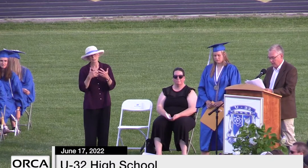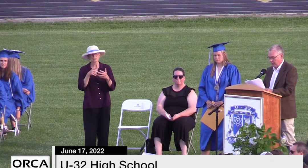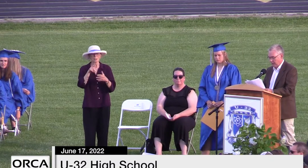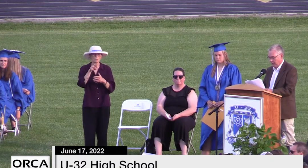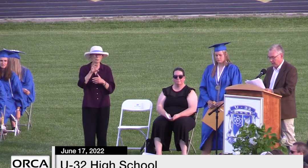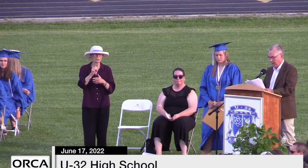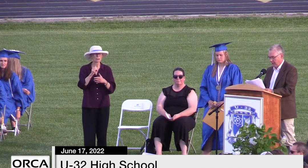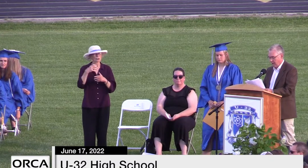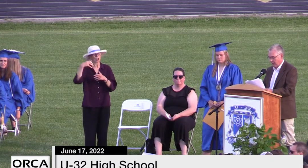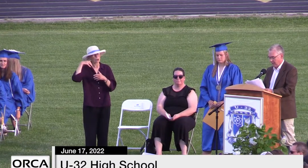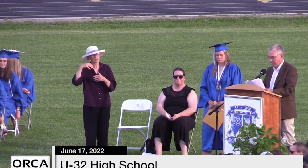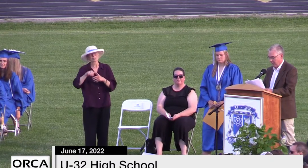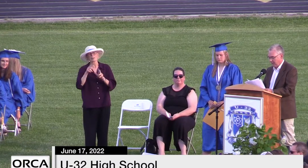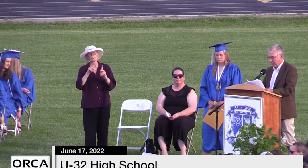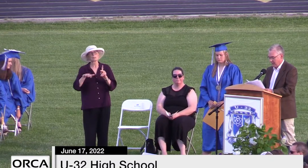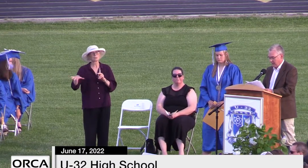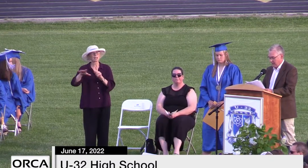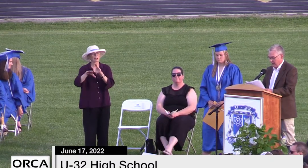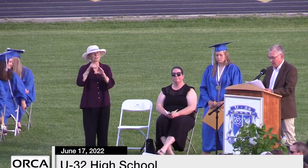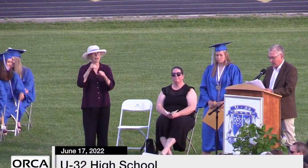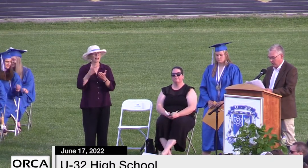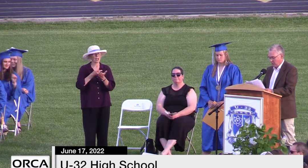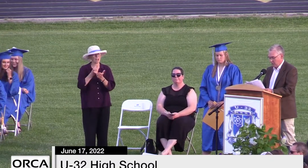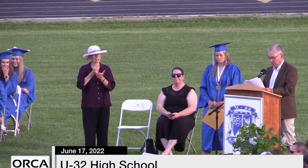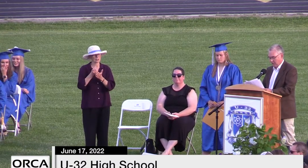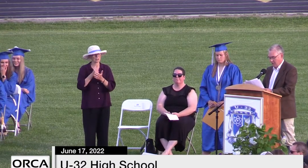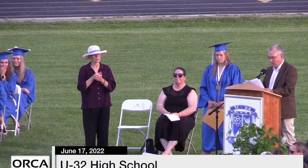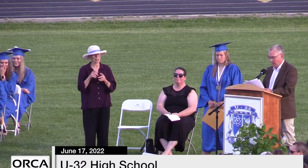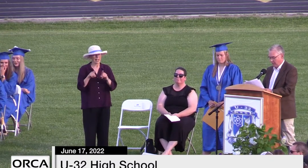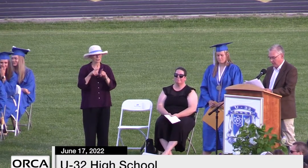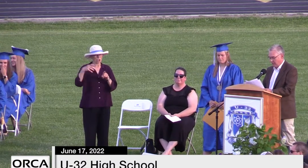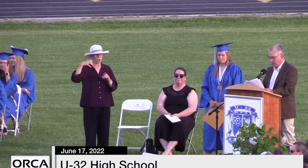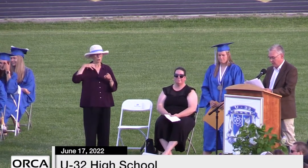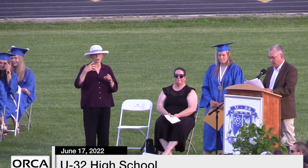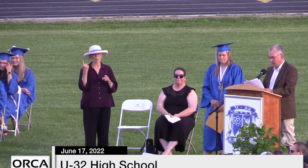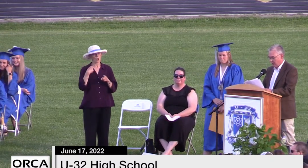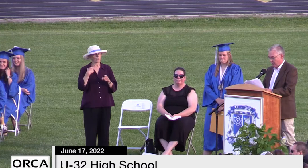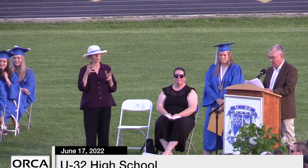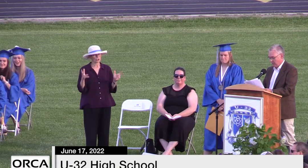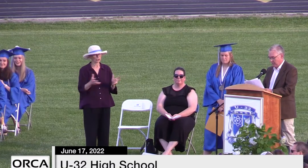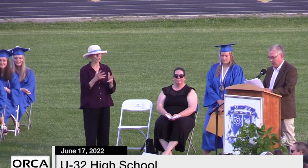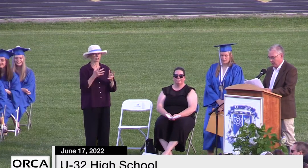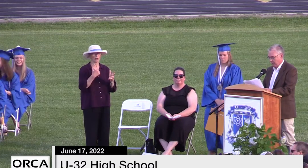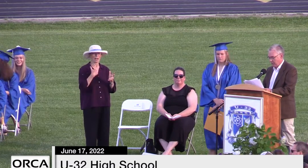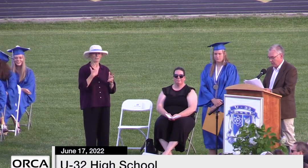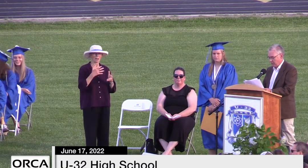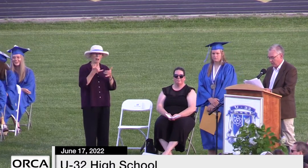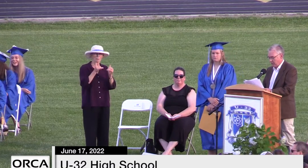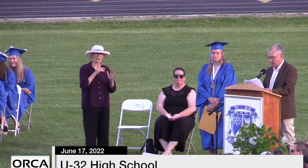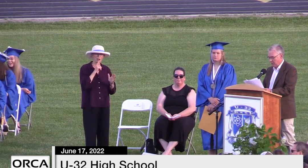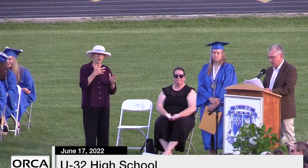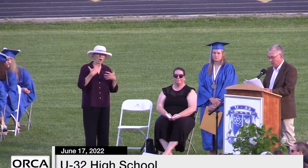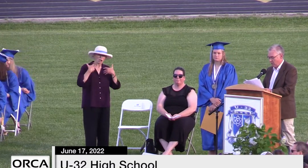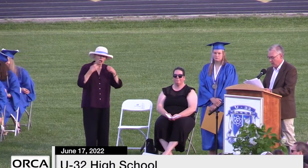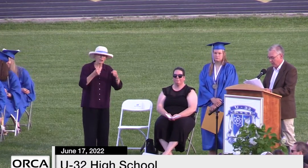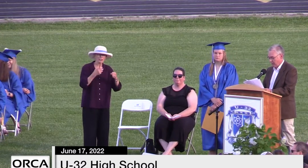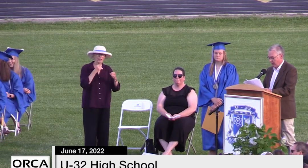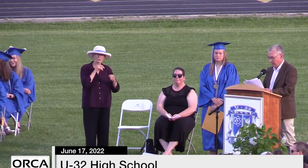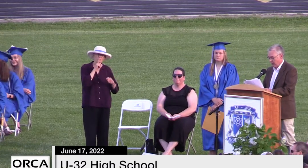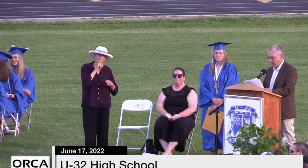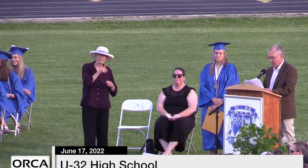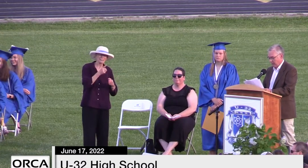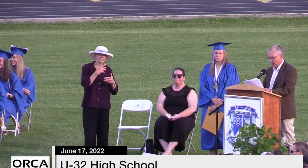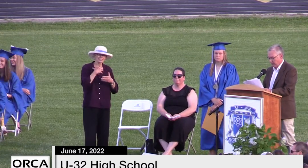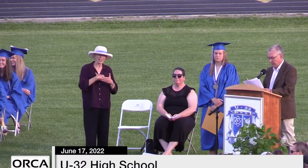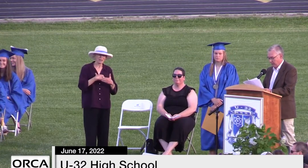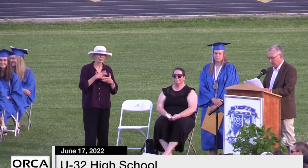coaches, and others outside the hockey arena. As a coach, it's always encouraging and refreshing when you have a player with such courage and a genuine desire